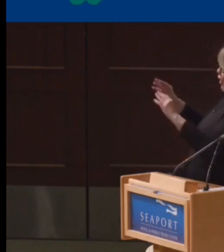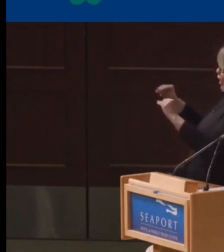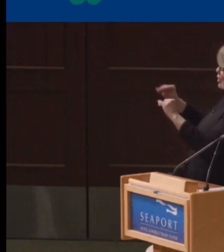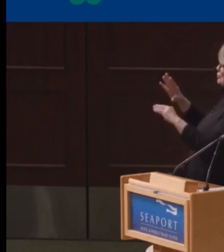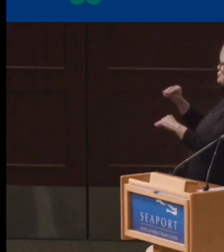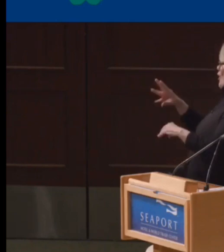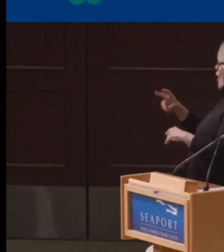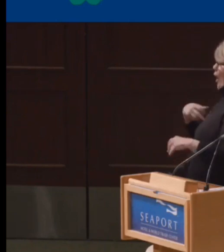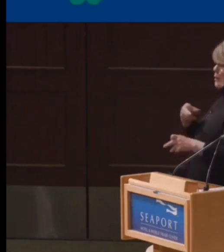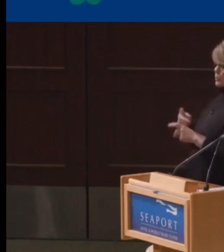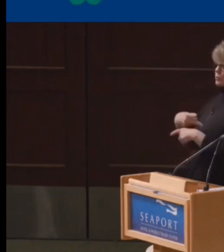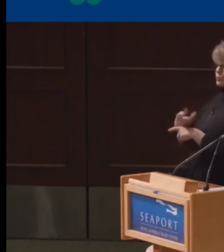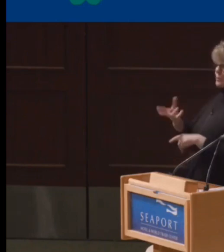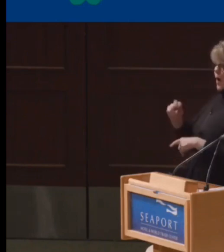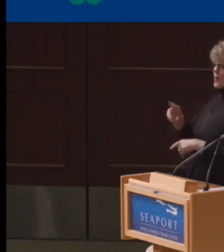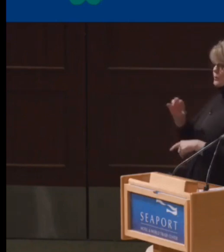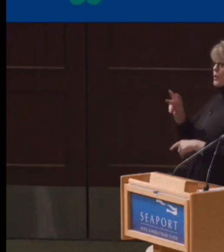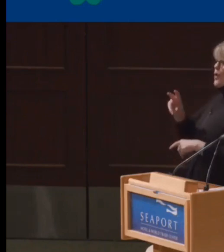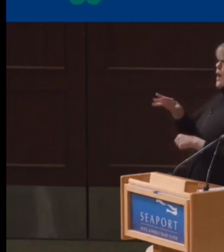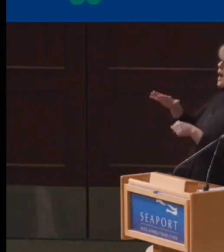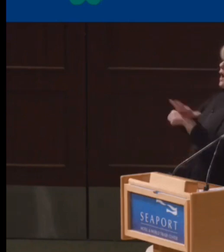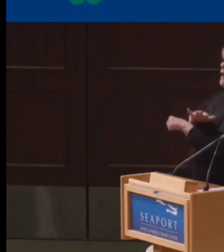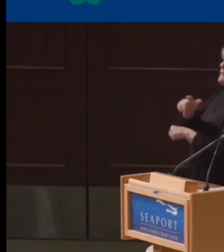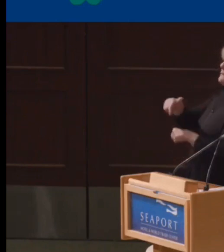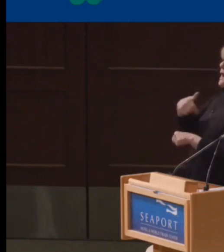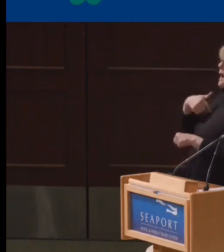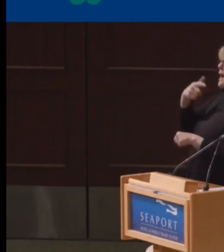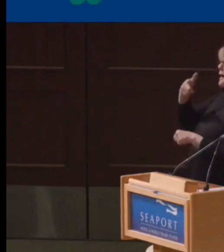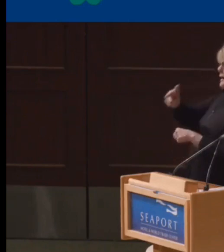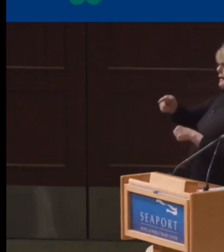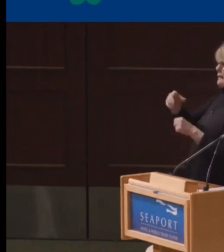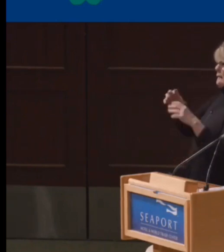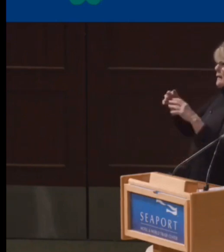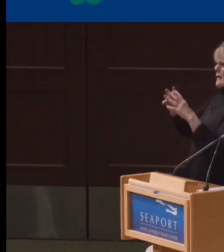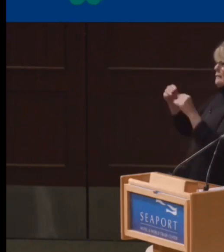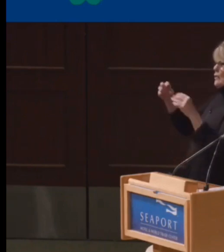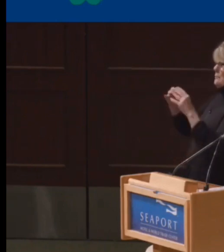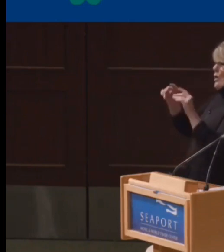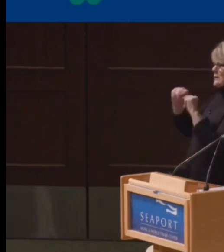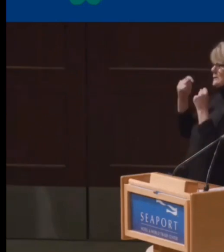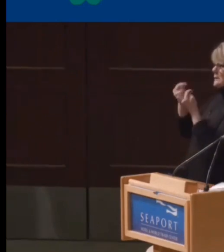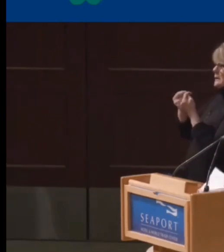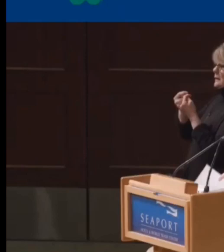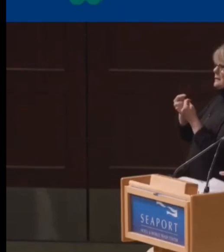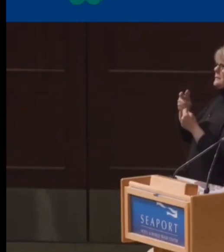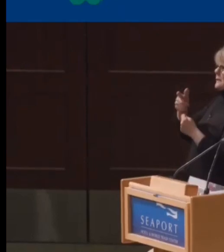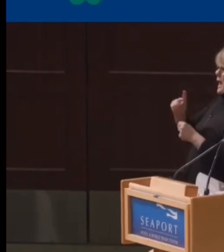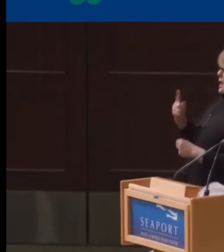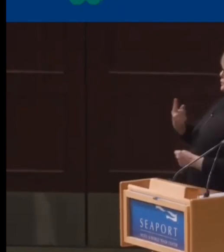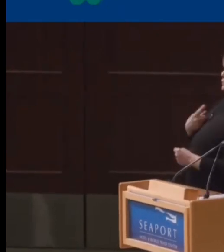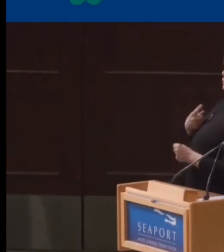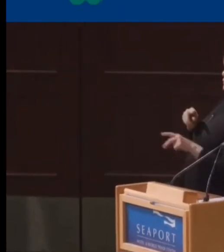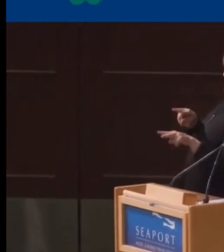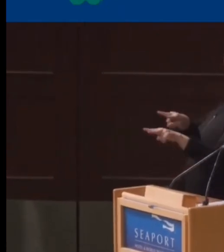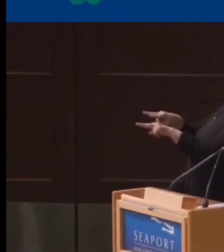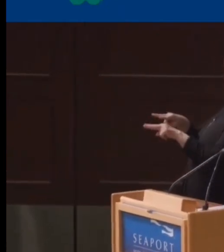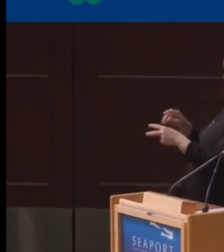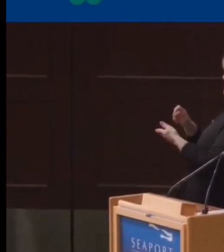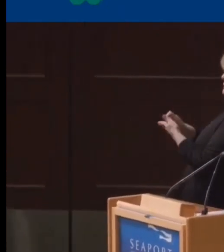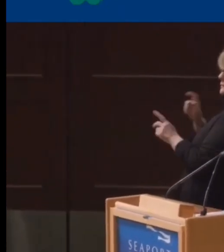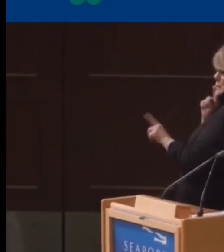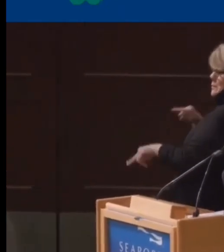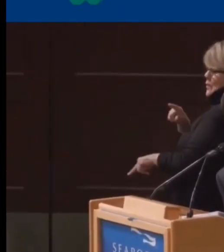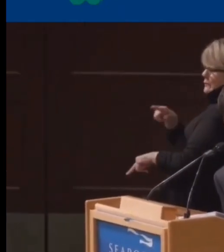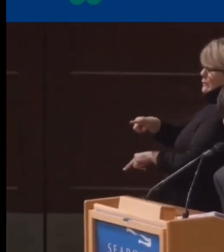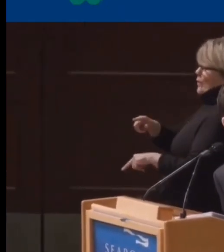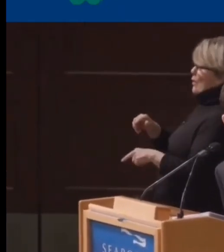Knocks, where I covered my high school football team, providing exclusive coverage of training camp. The team even honored